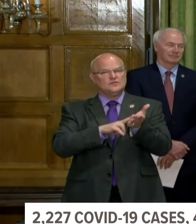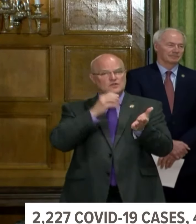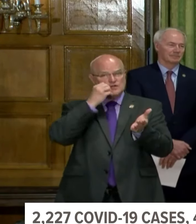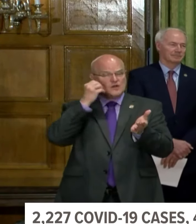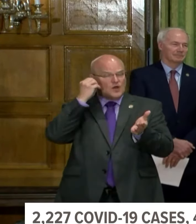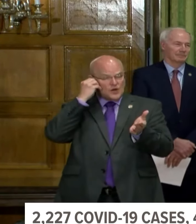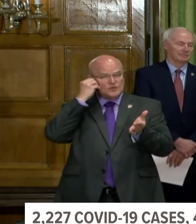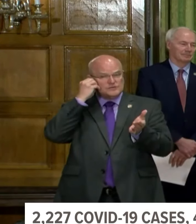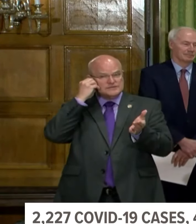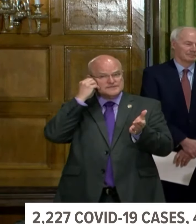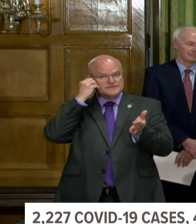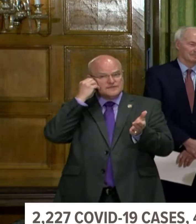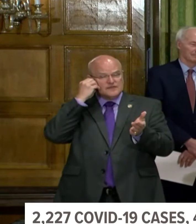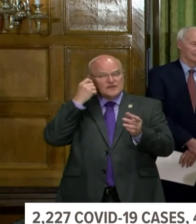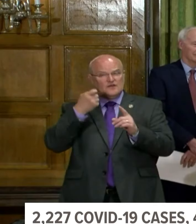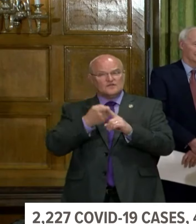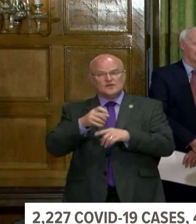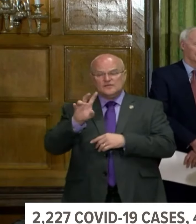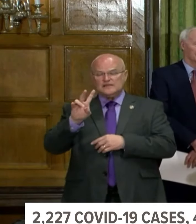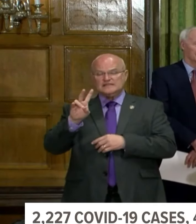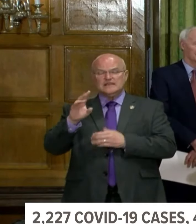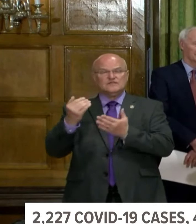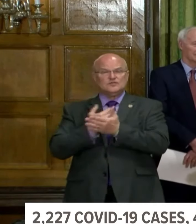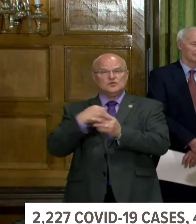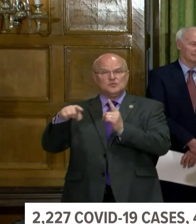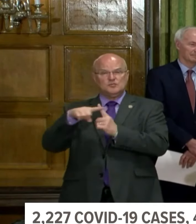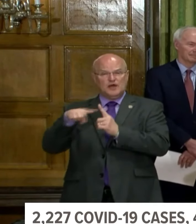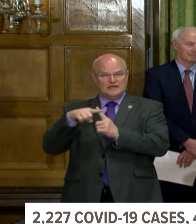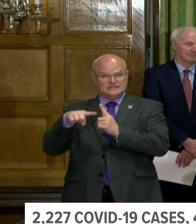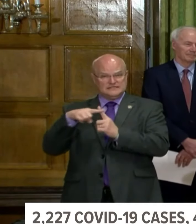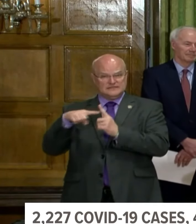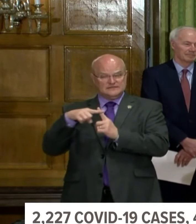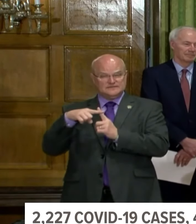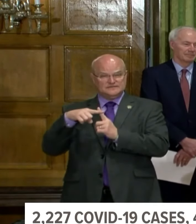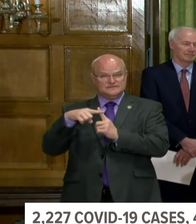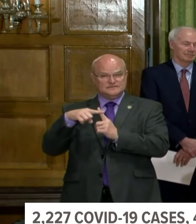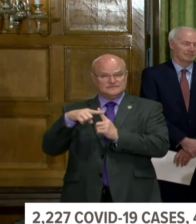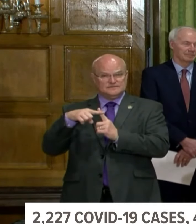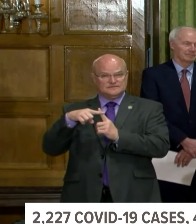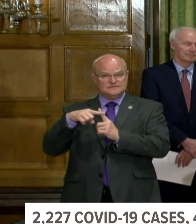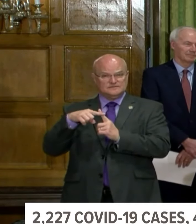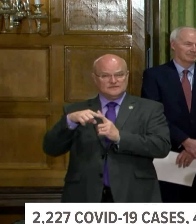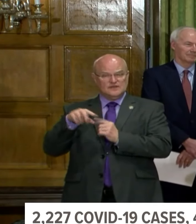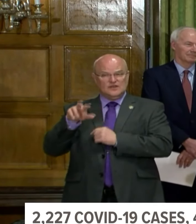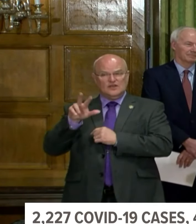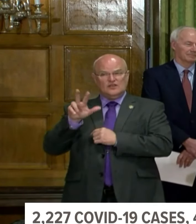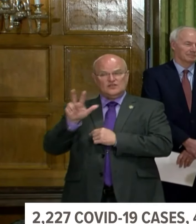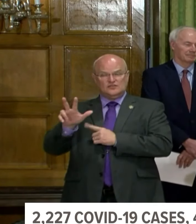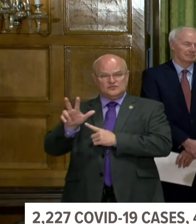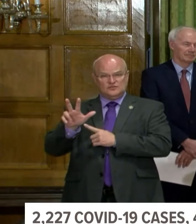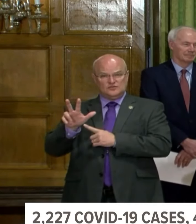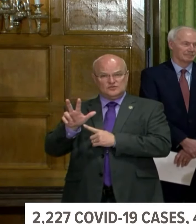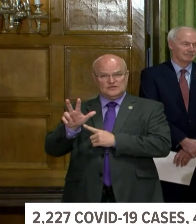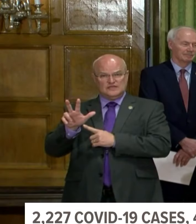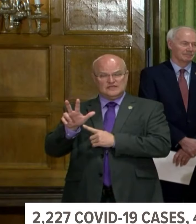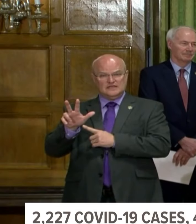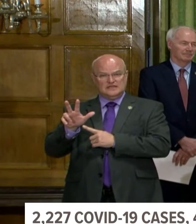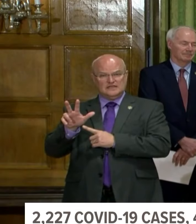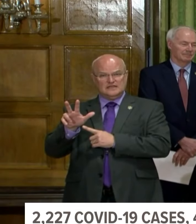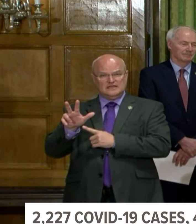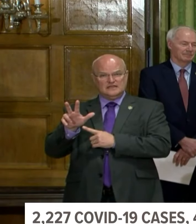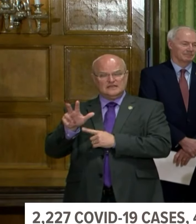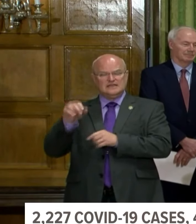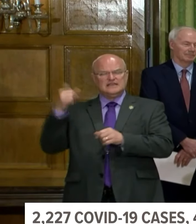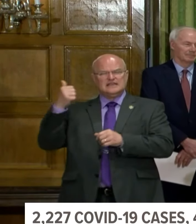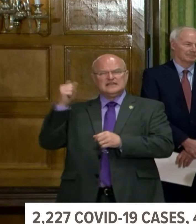home facilities, of the 7 new positive residents, 3 were at a